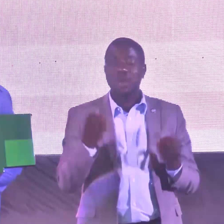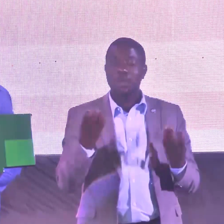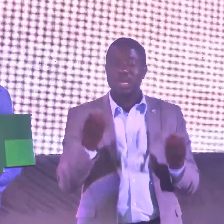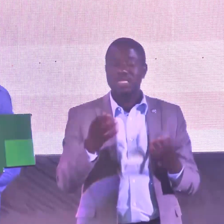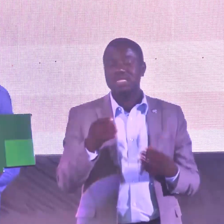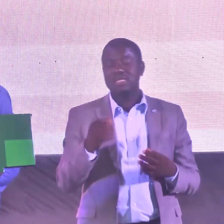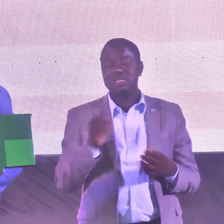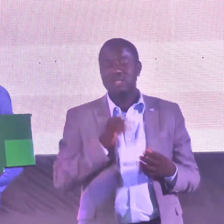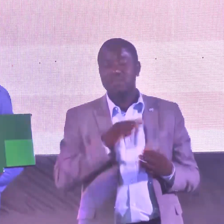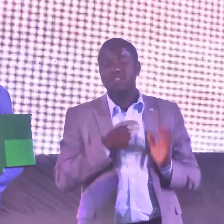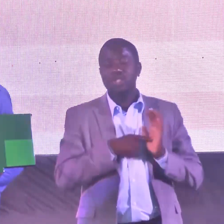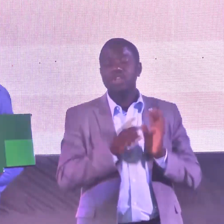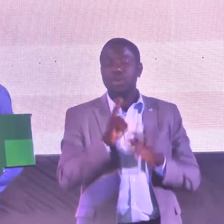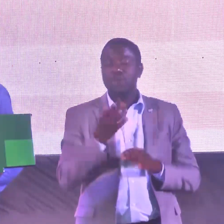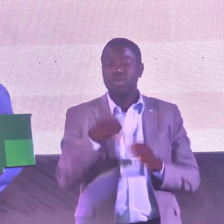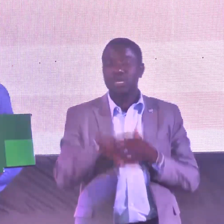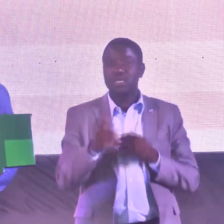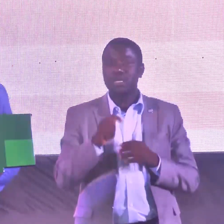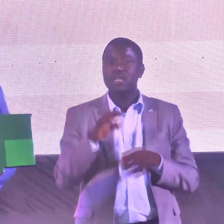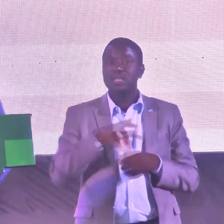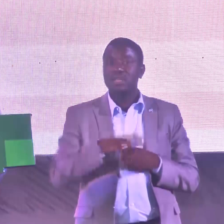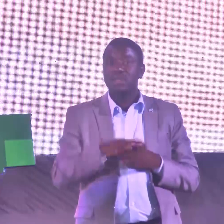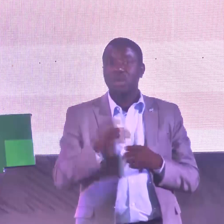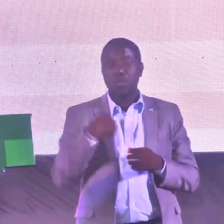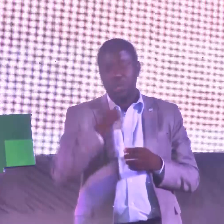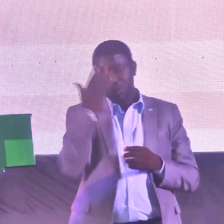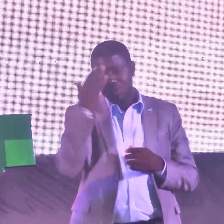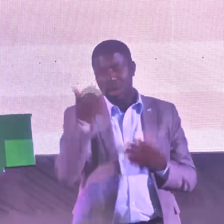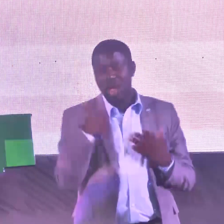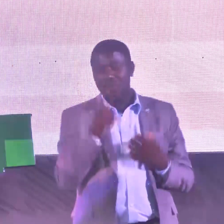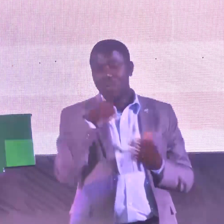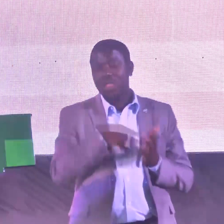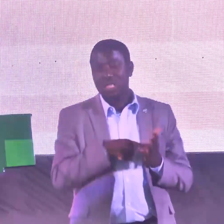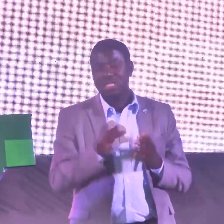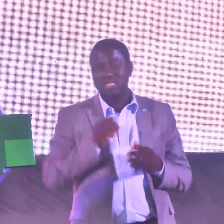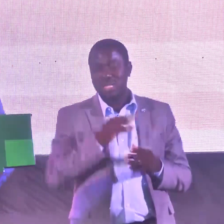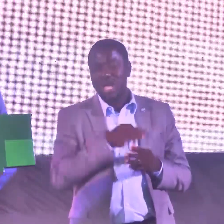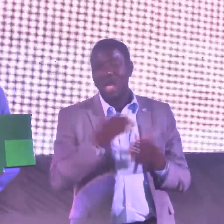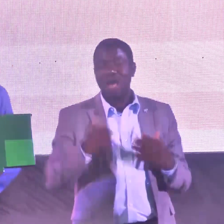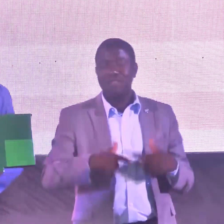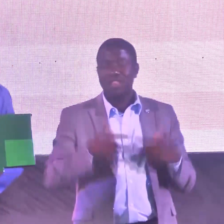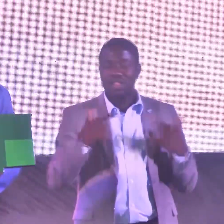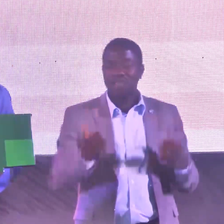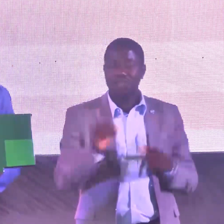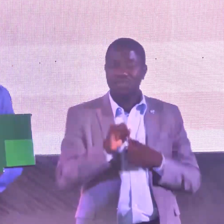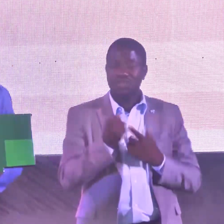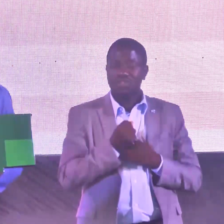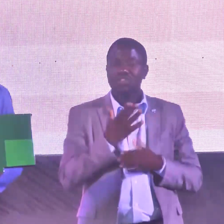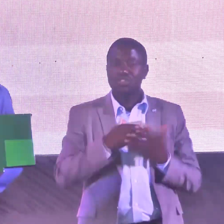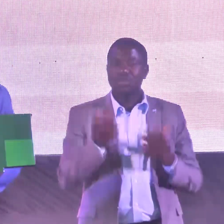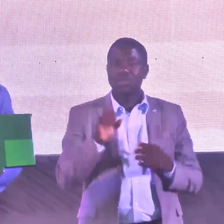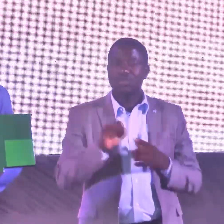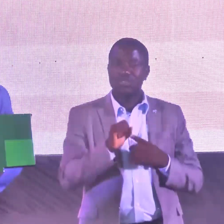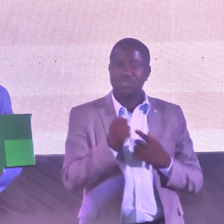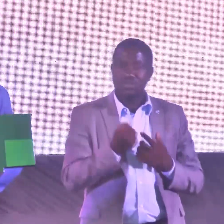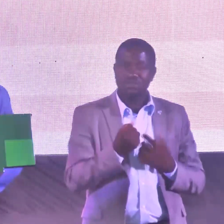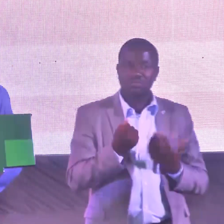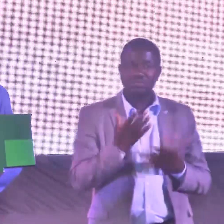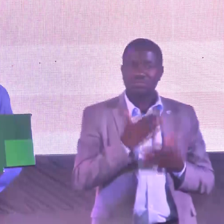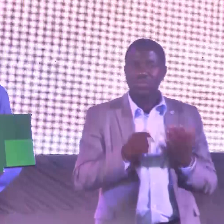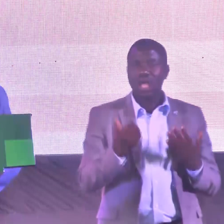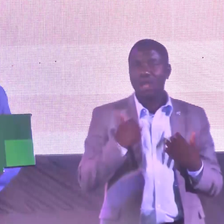show up on election day. We all know we recruit thousands of staff, and there are a lot of situations wherein some of the staff, for one reason or